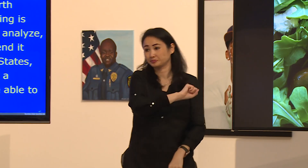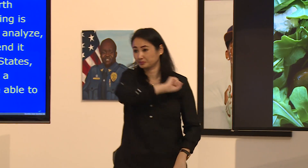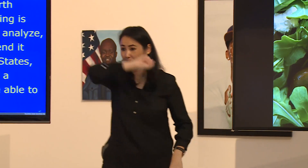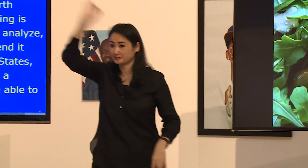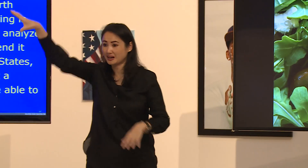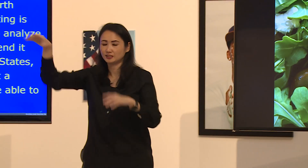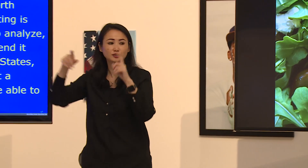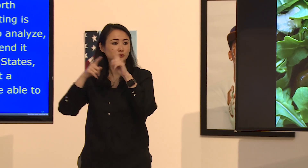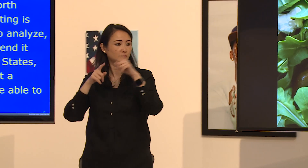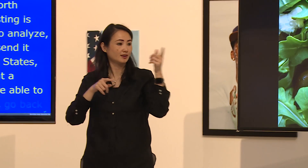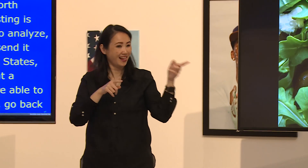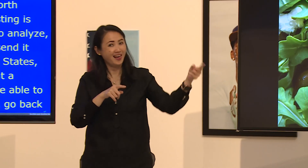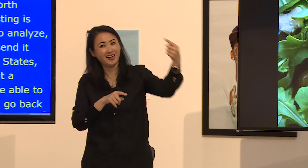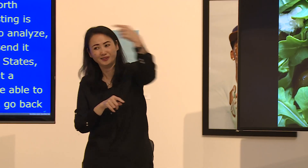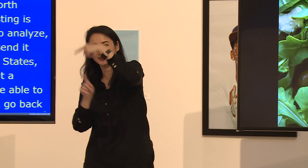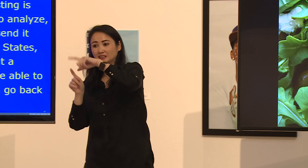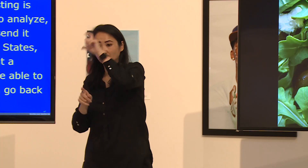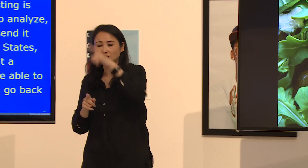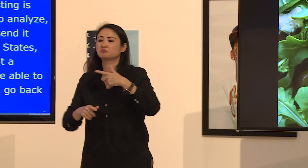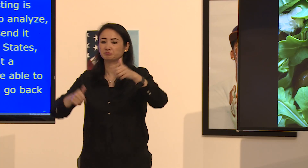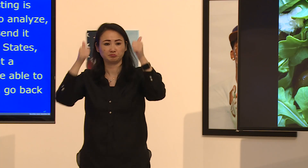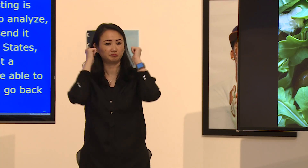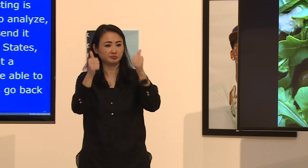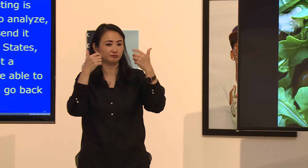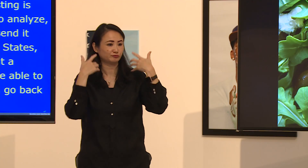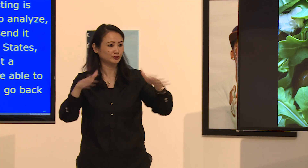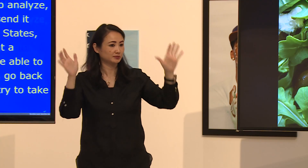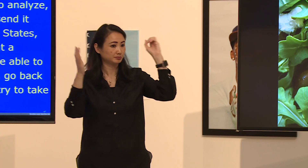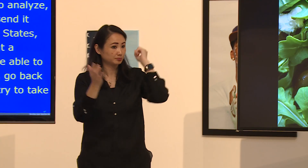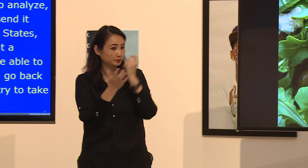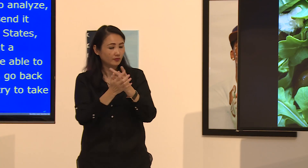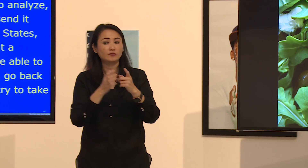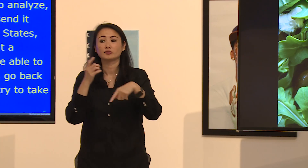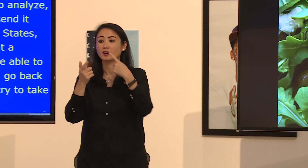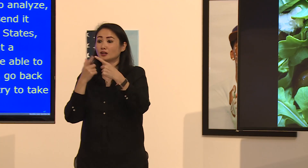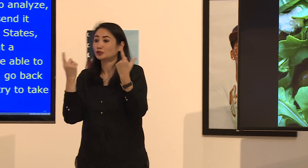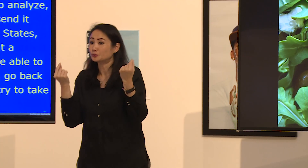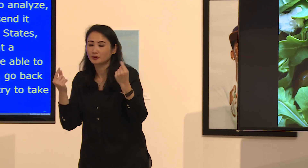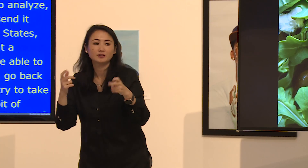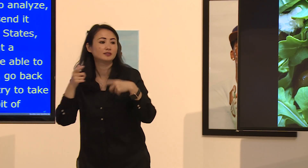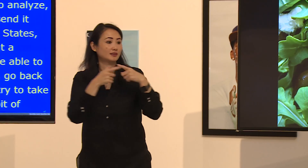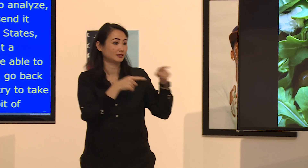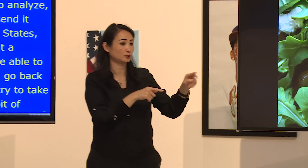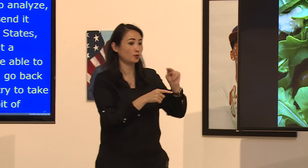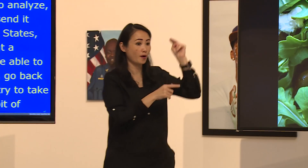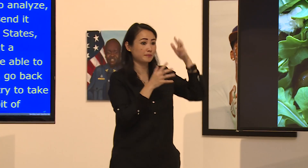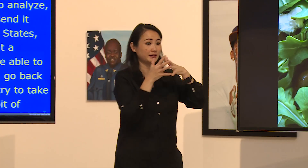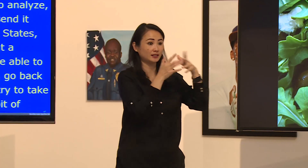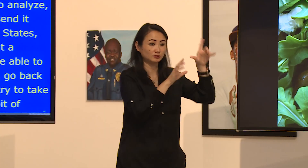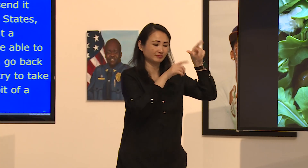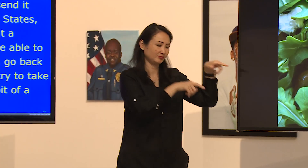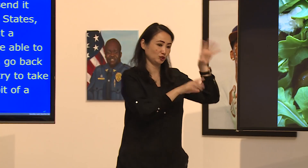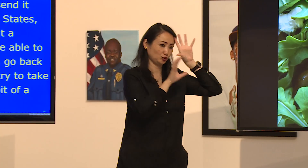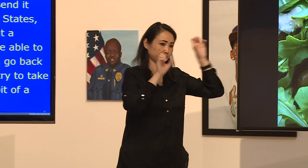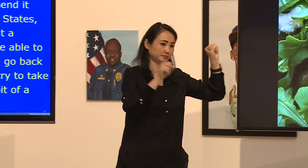send it back. So it was quite a bit of a long process, and finally we got the approval and the go-ahead. Based off of that with North America, the